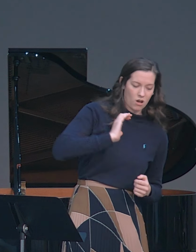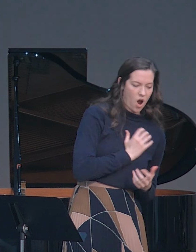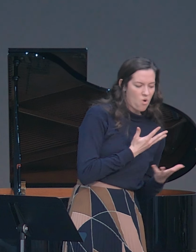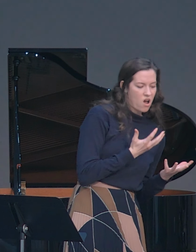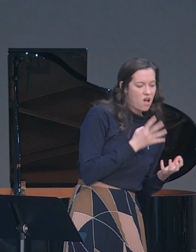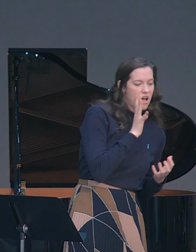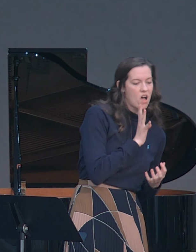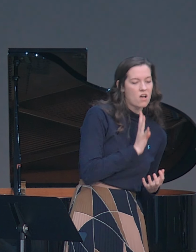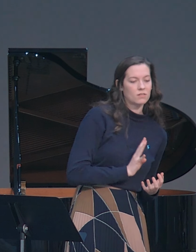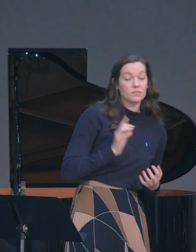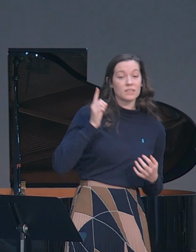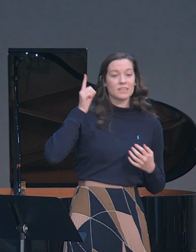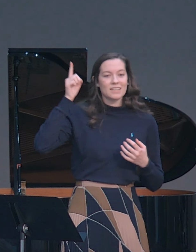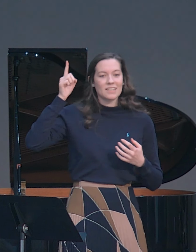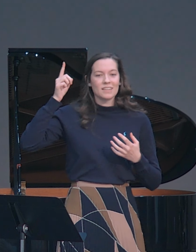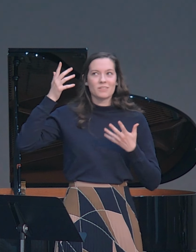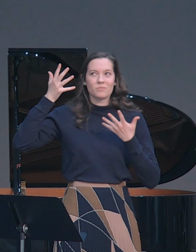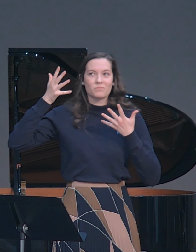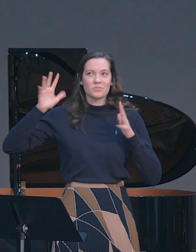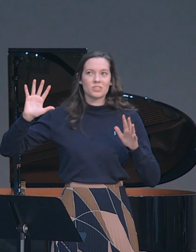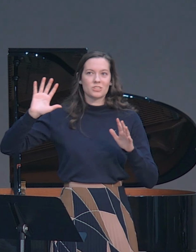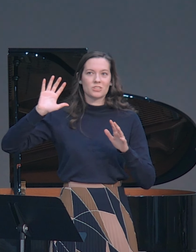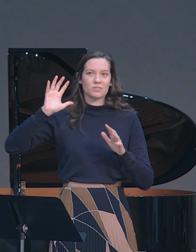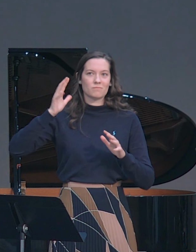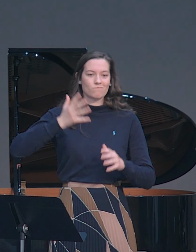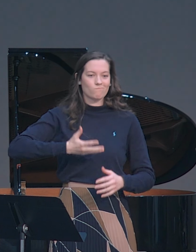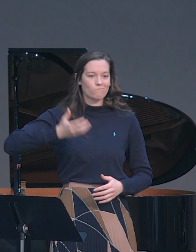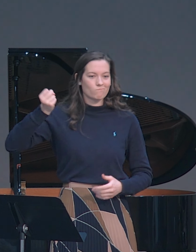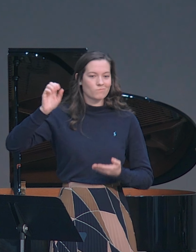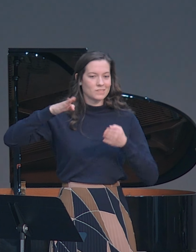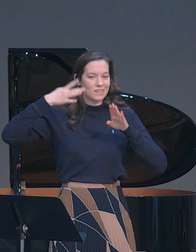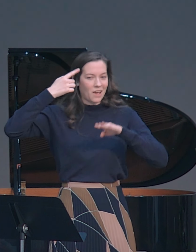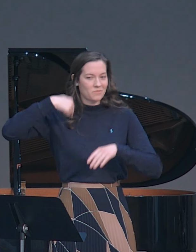he completed the act of atonement.